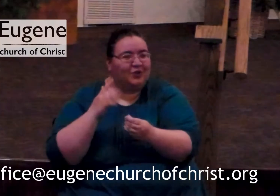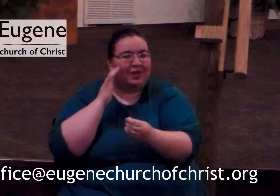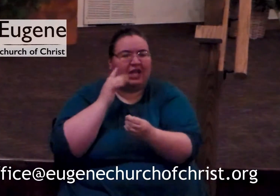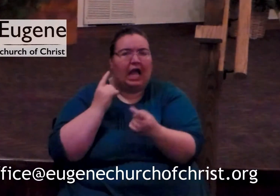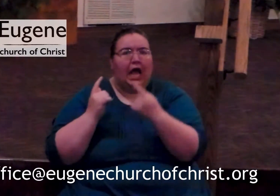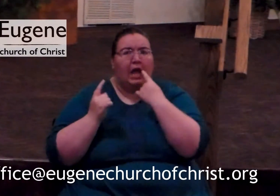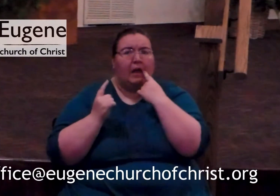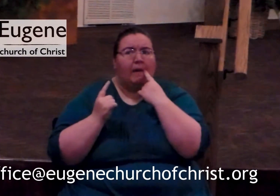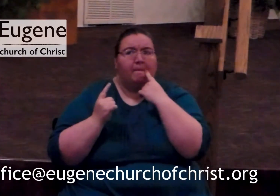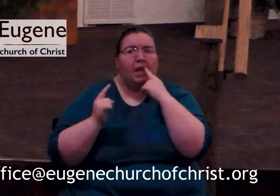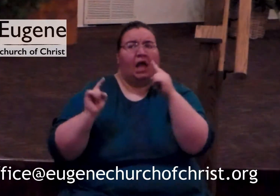didn't take that time.